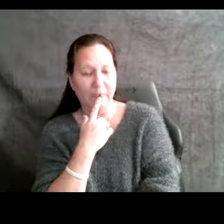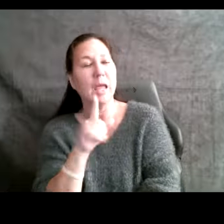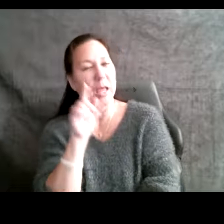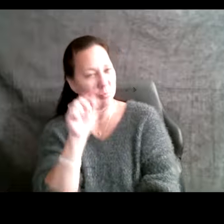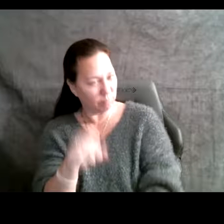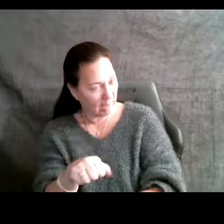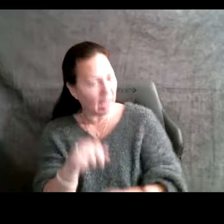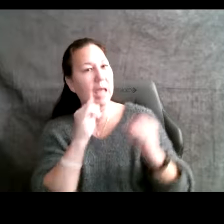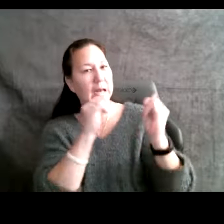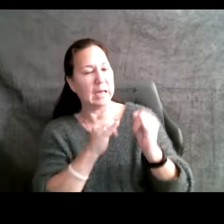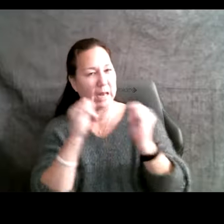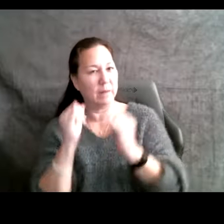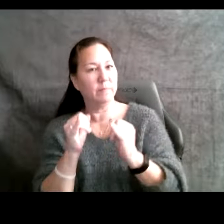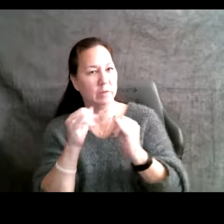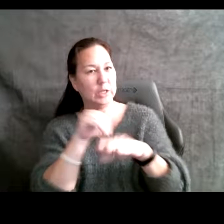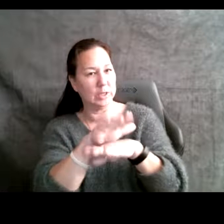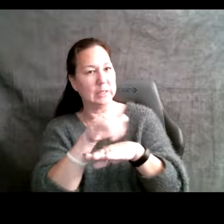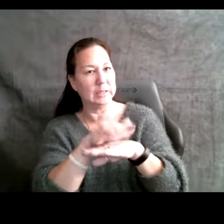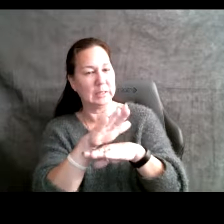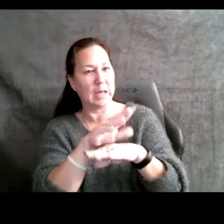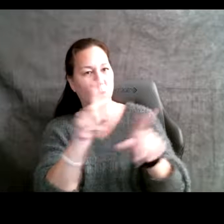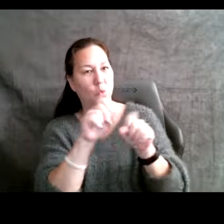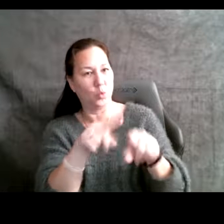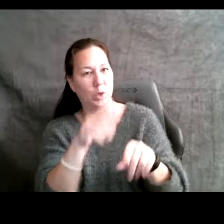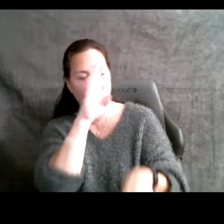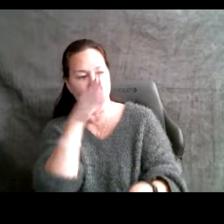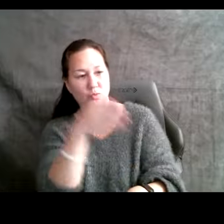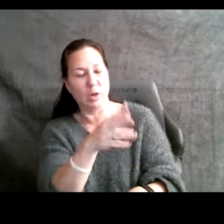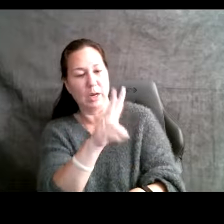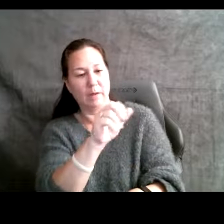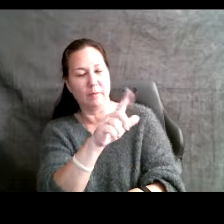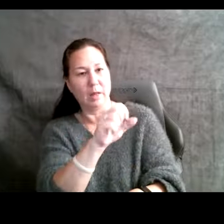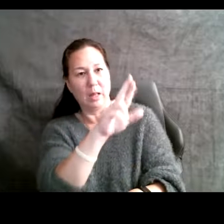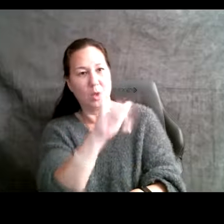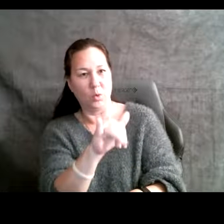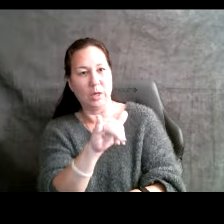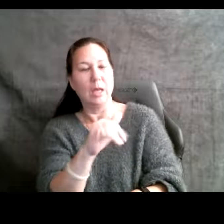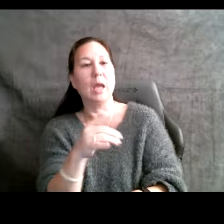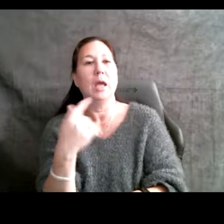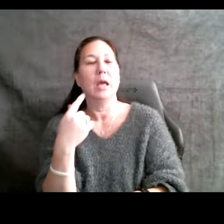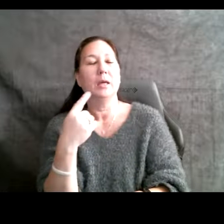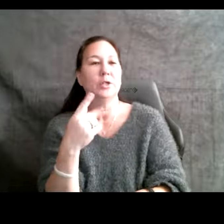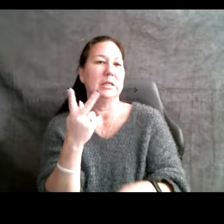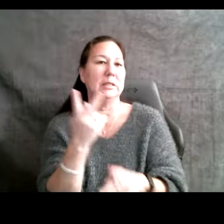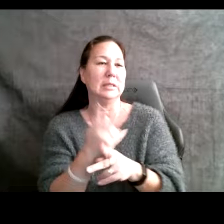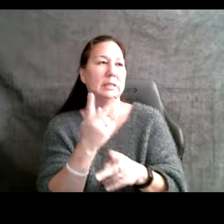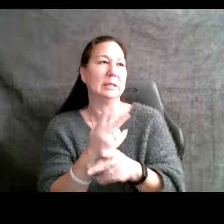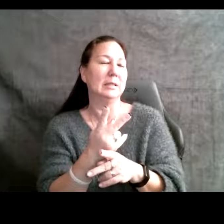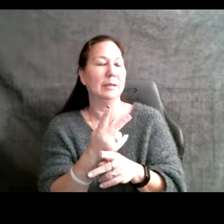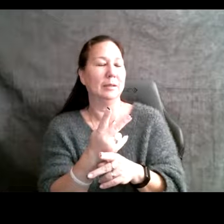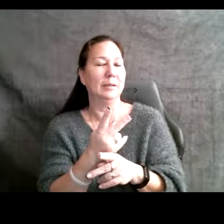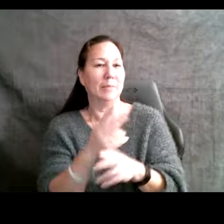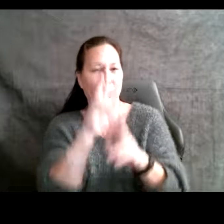questions to Val. I mean, just being respectful of the open meeting law piece, you know, we wouldn't want to